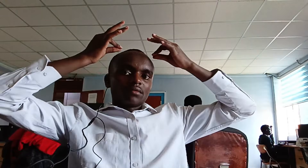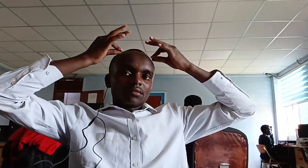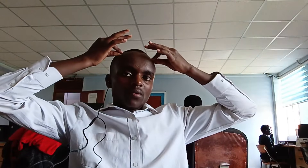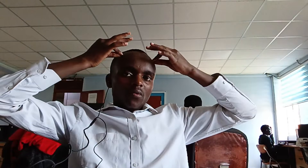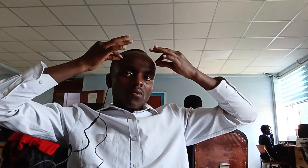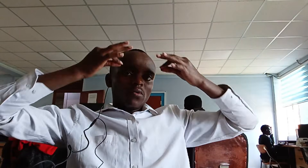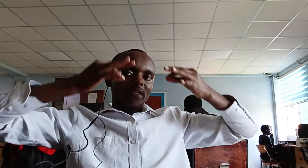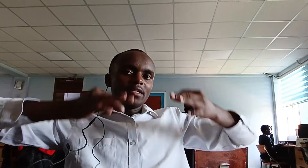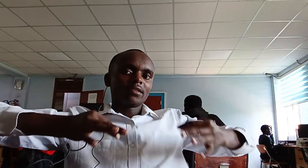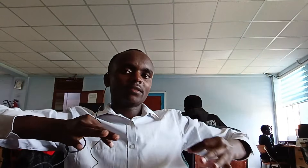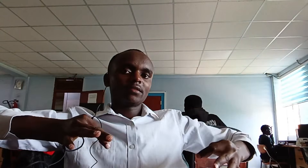Wedding,